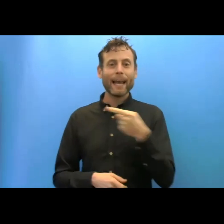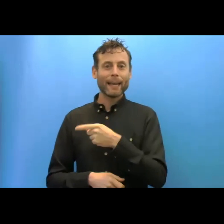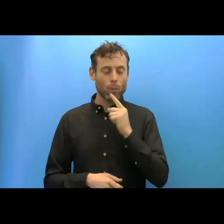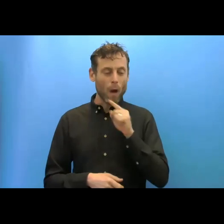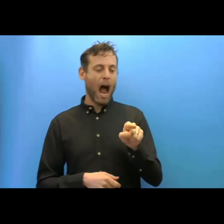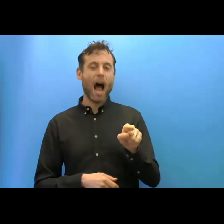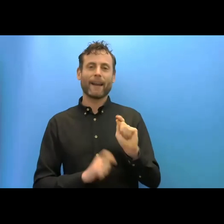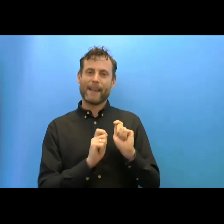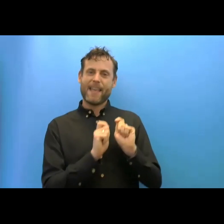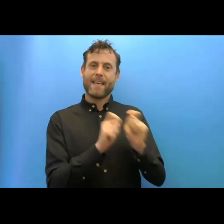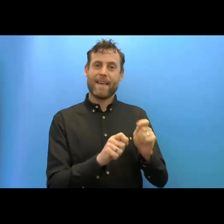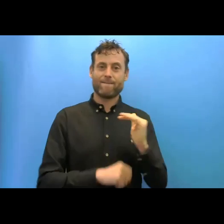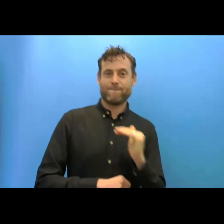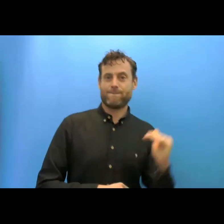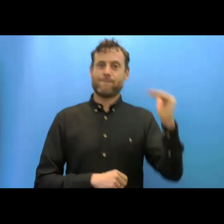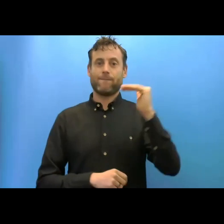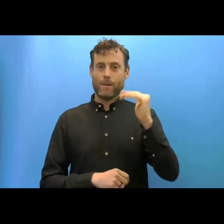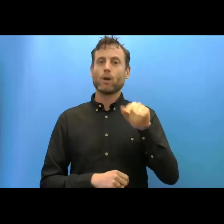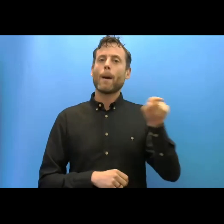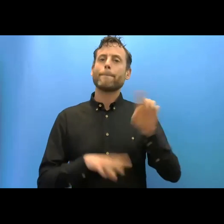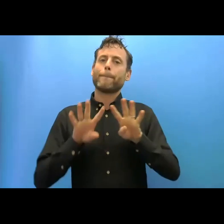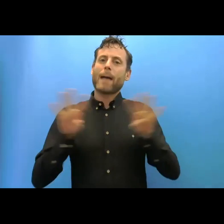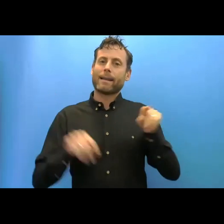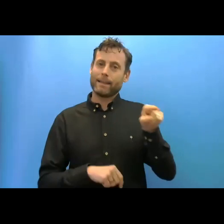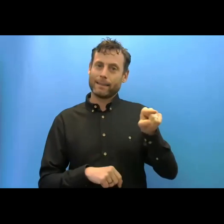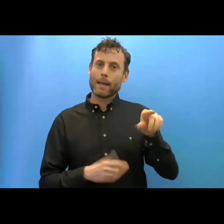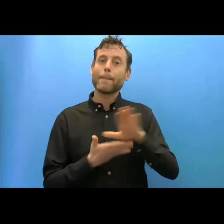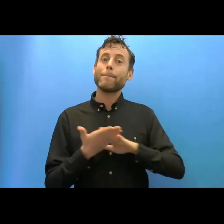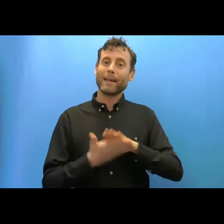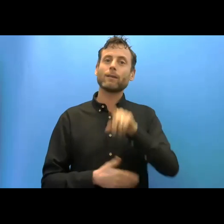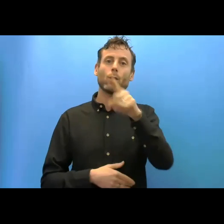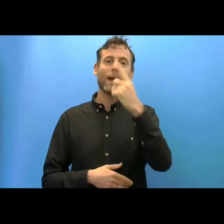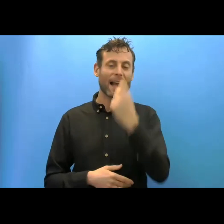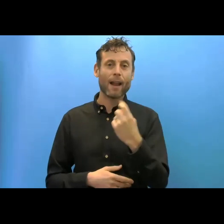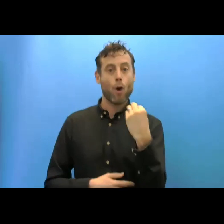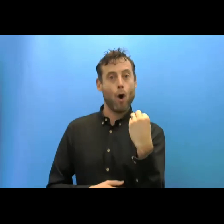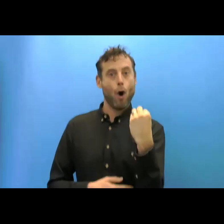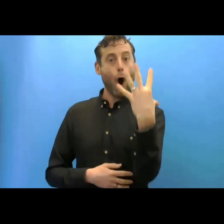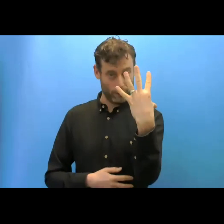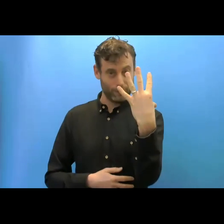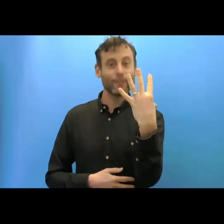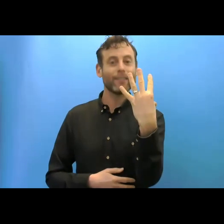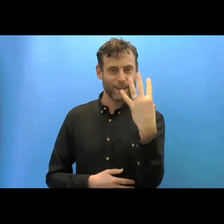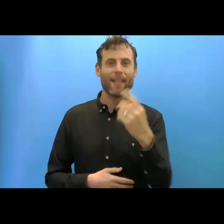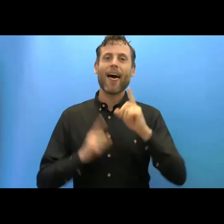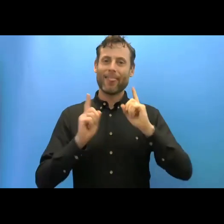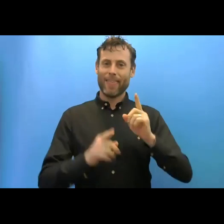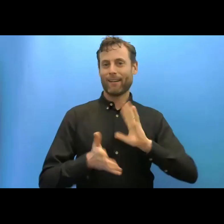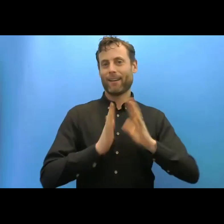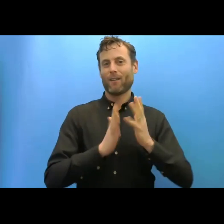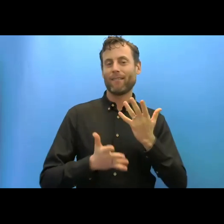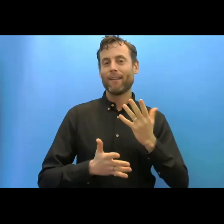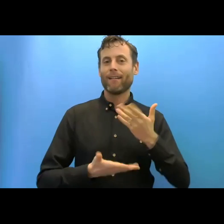must accept his invitation, otherwise we can't let you in to be one of the in crowd. Anyway, that's enough from me, so let's get